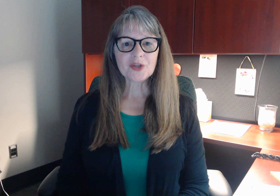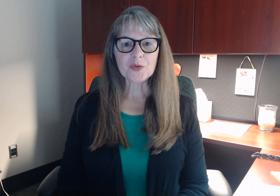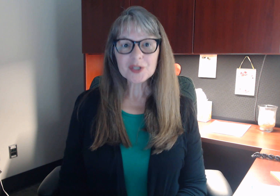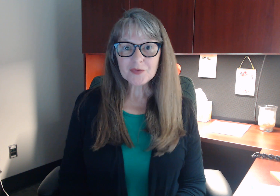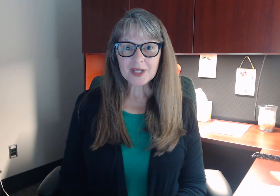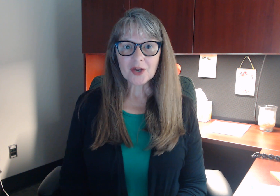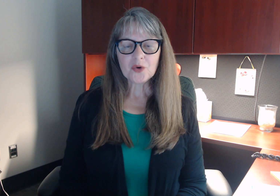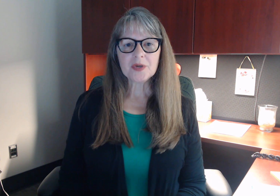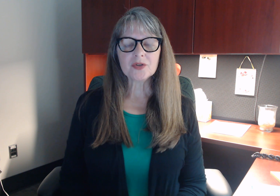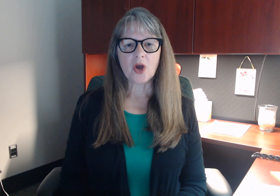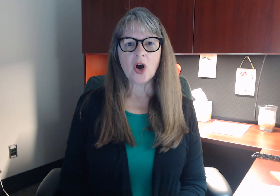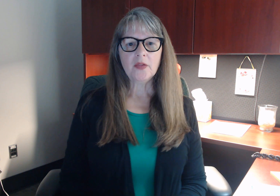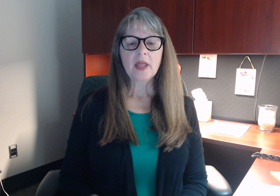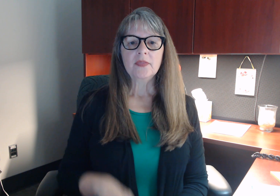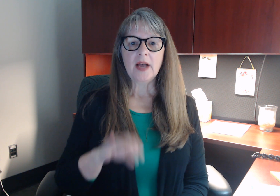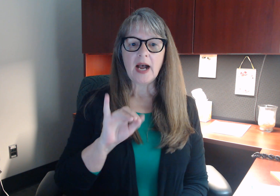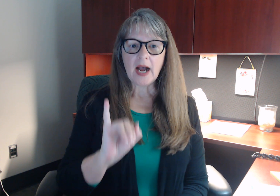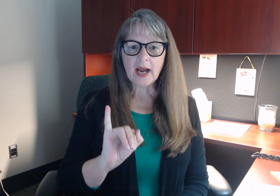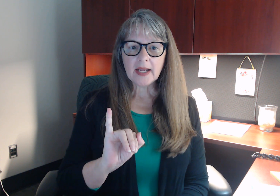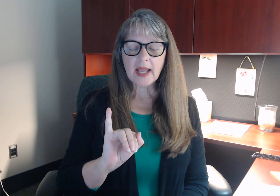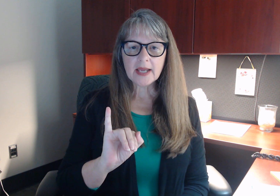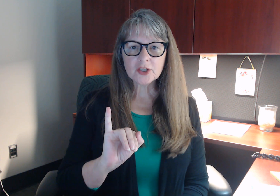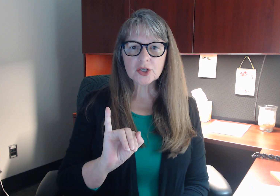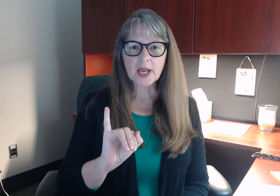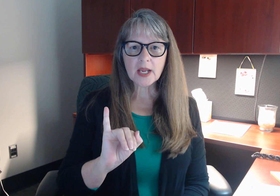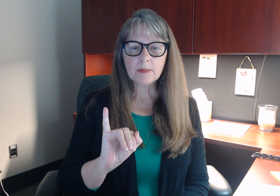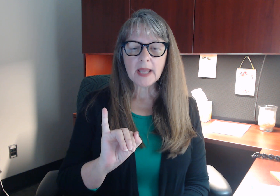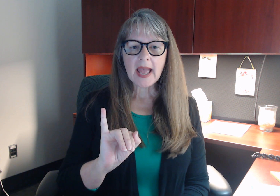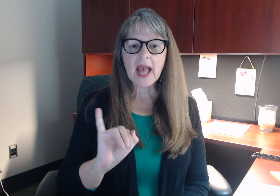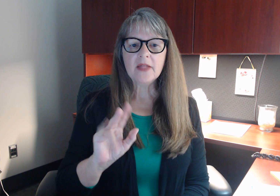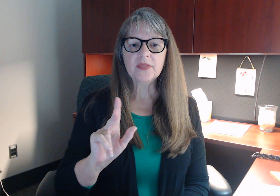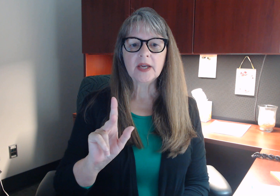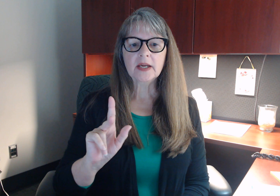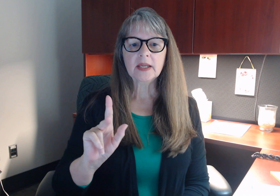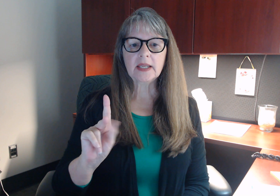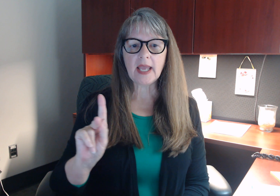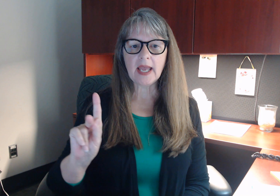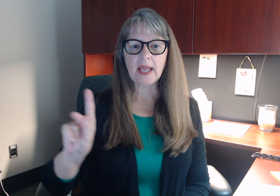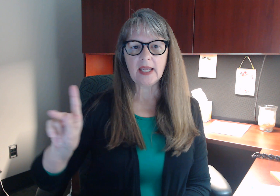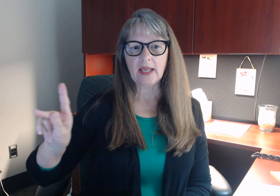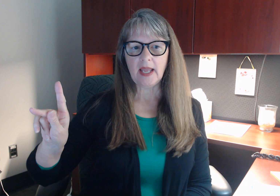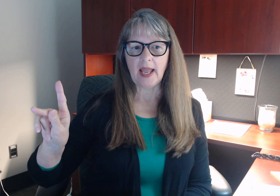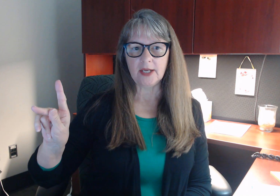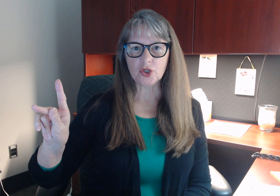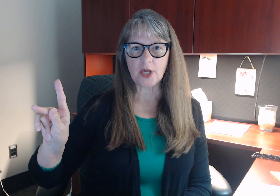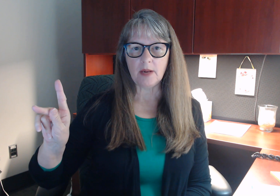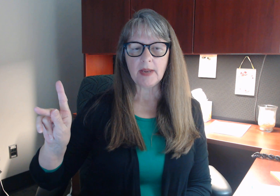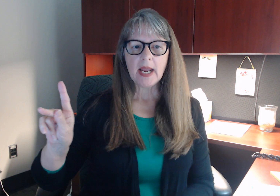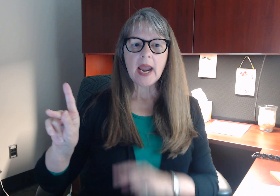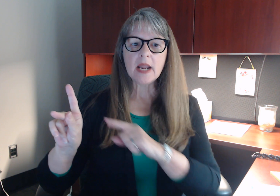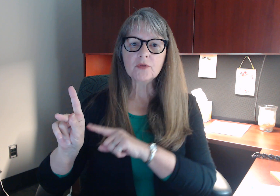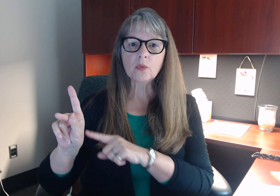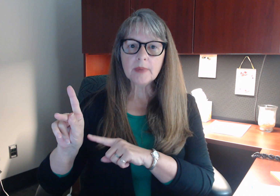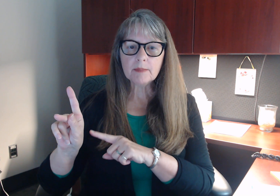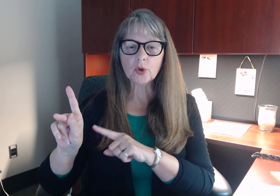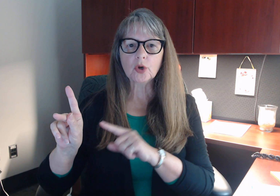So this video is on the I hand shape and the K hand shape. And if you'll remember from